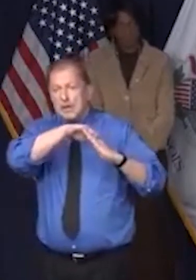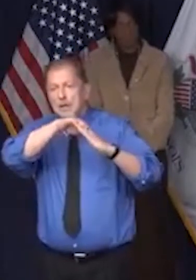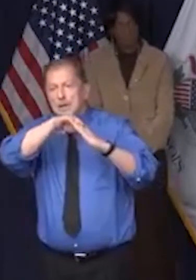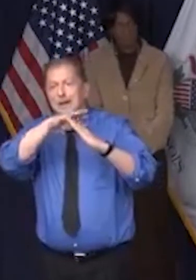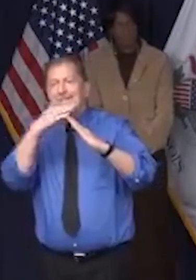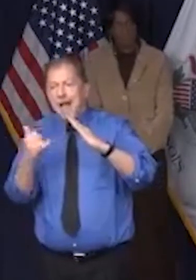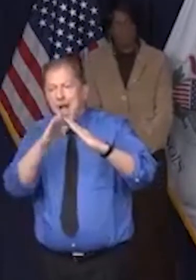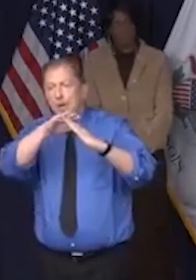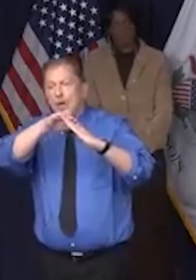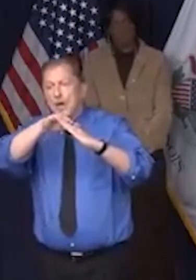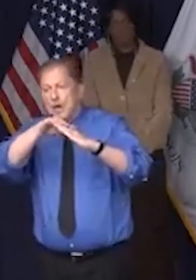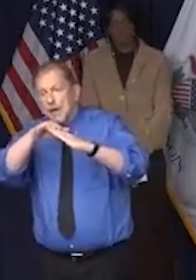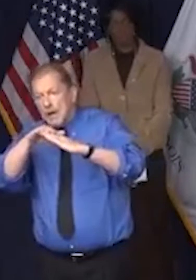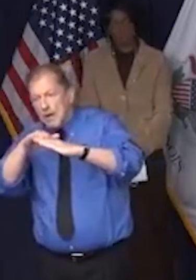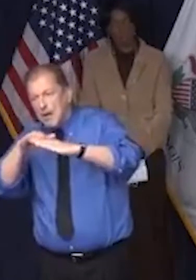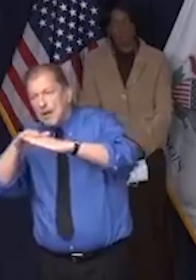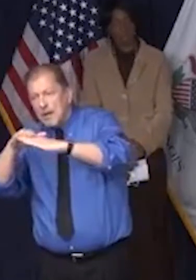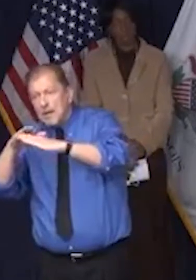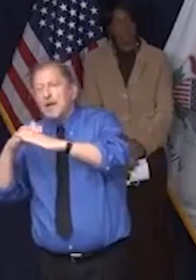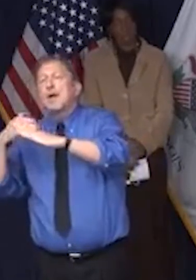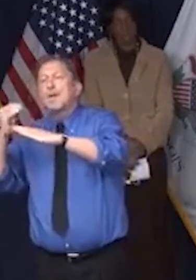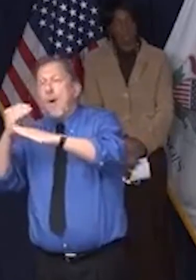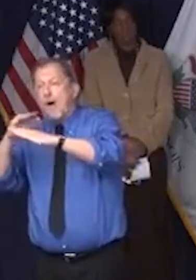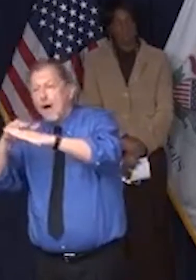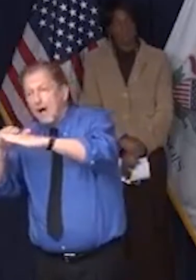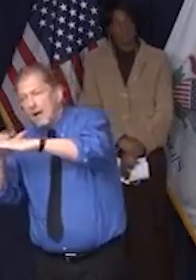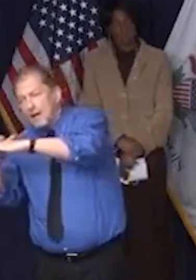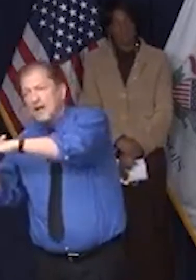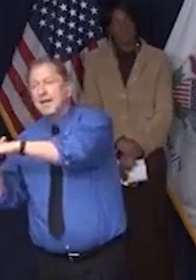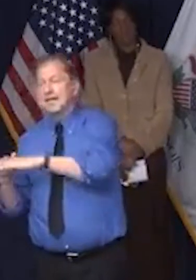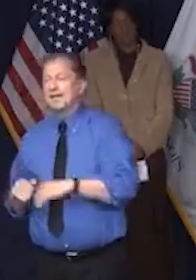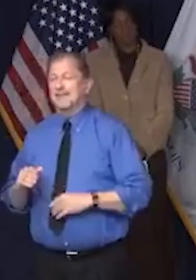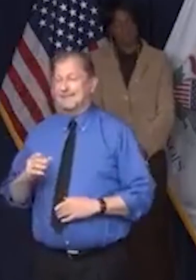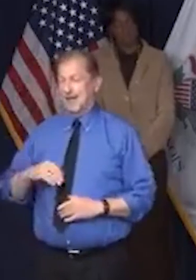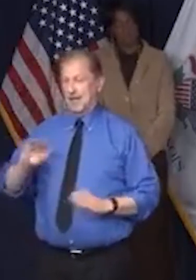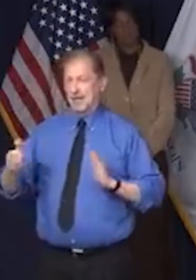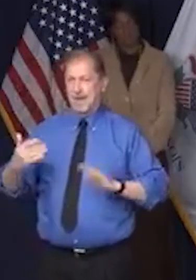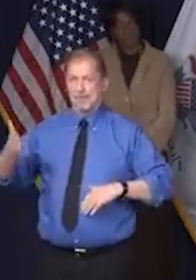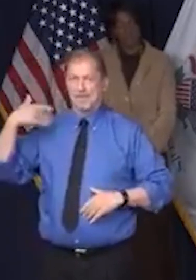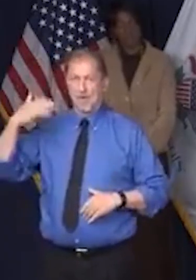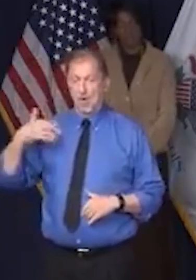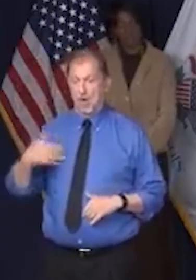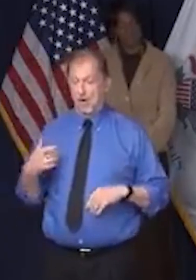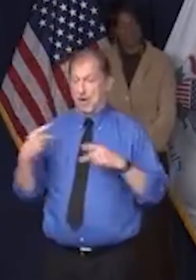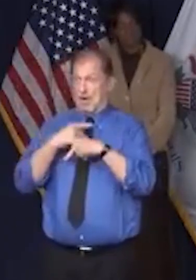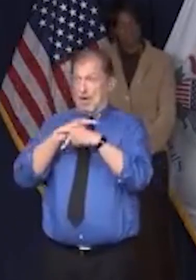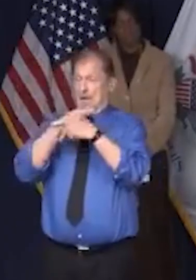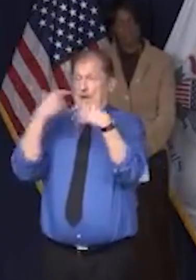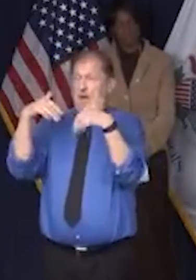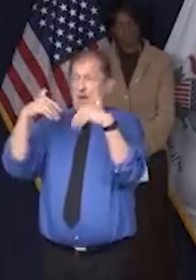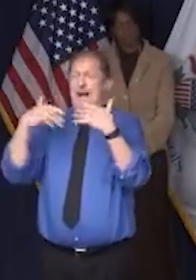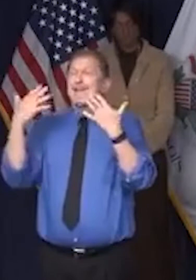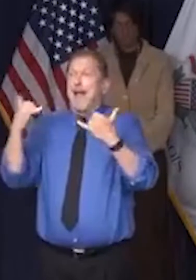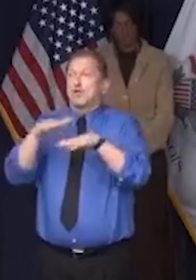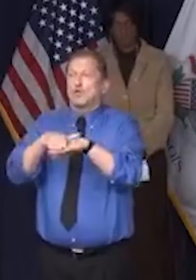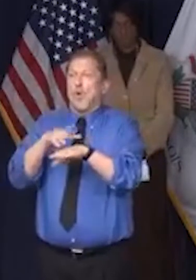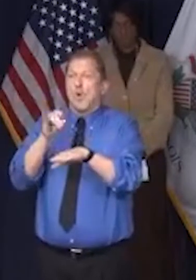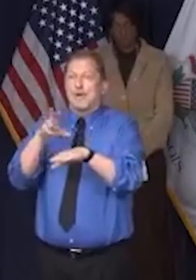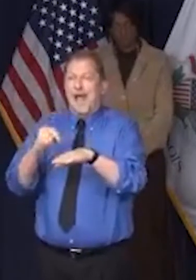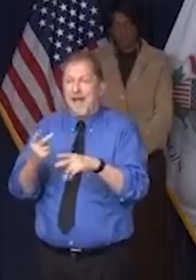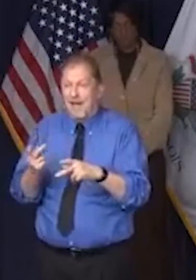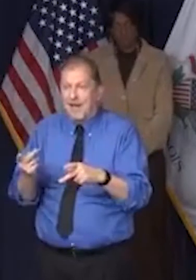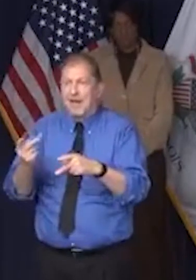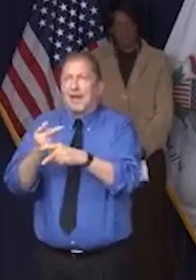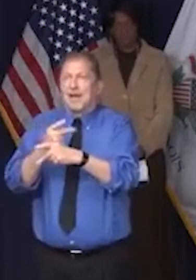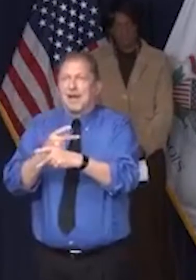put the stay-at-home order in place, much worse than where we are today. And we can see the slowing of the development of